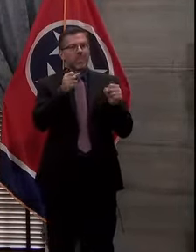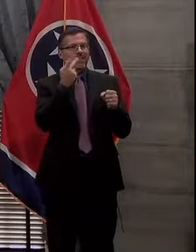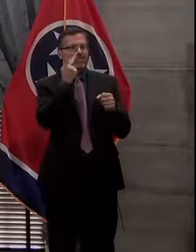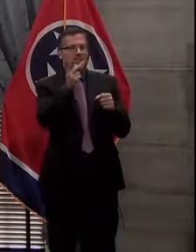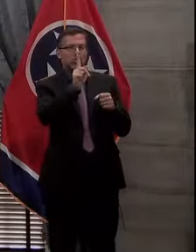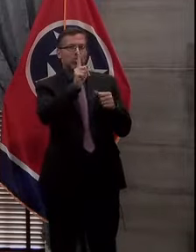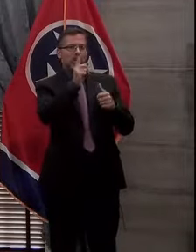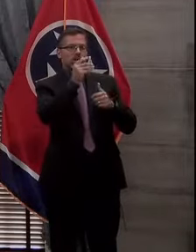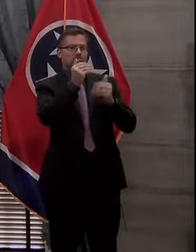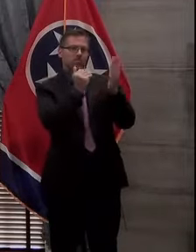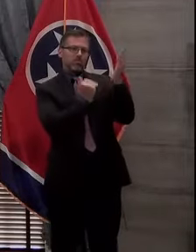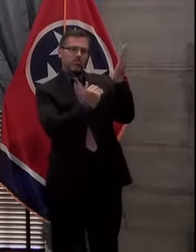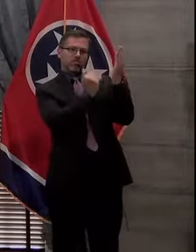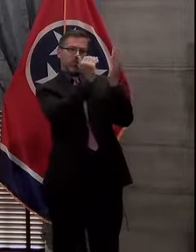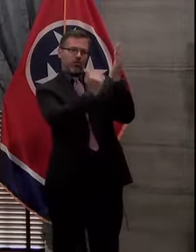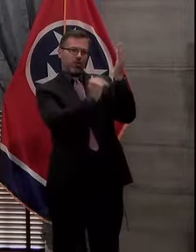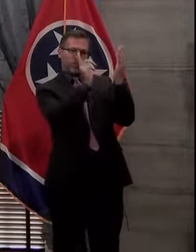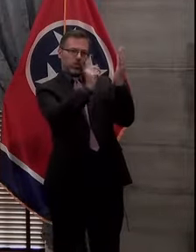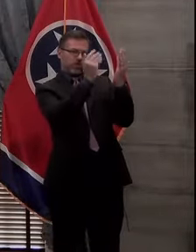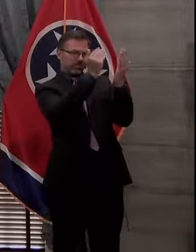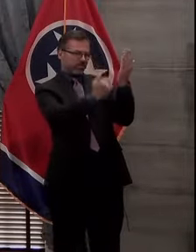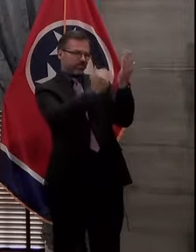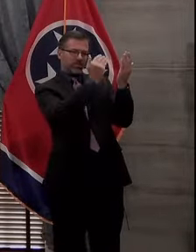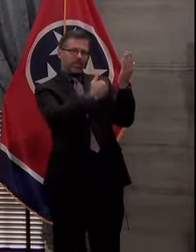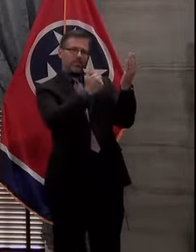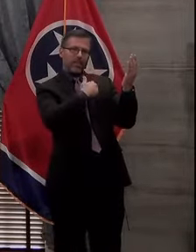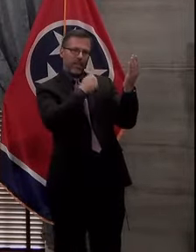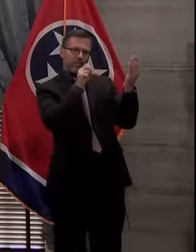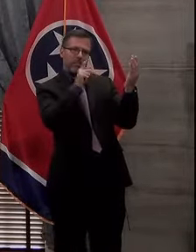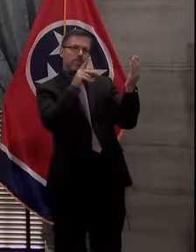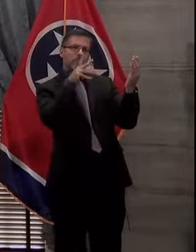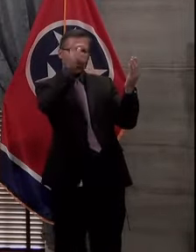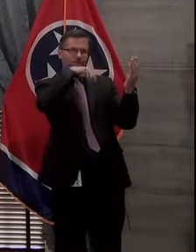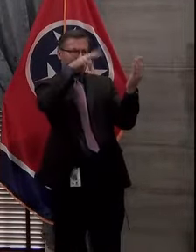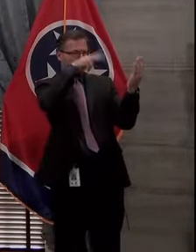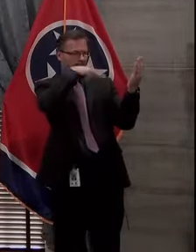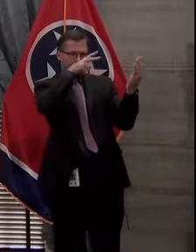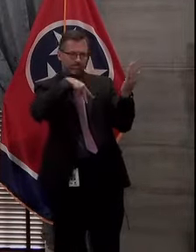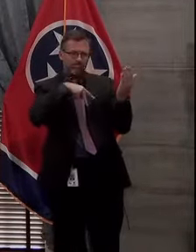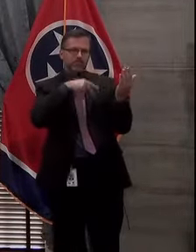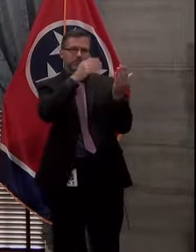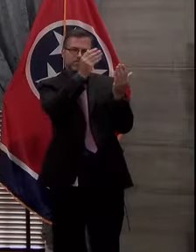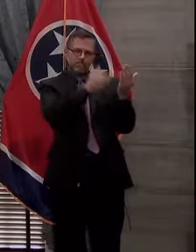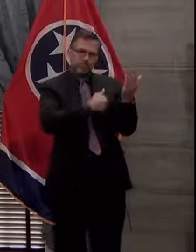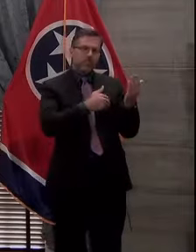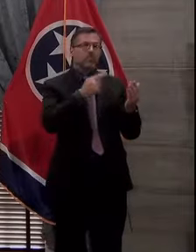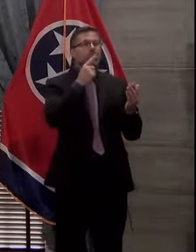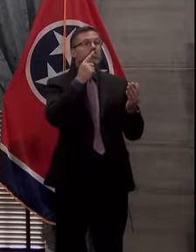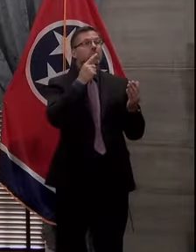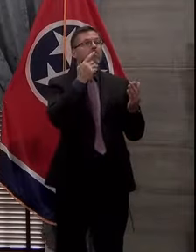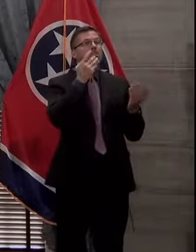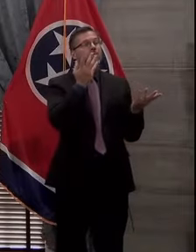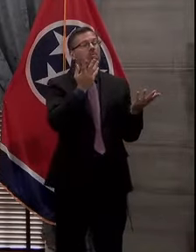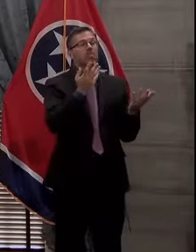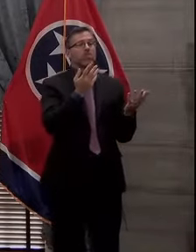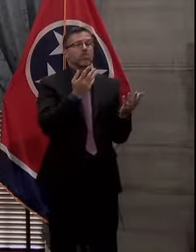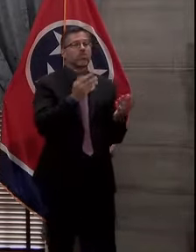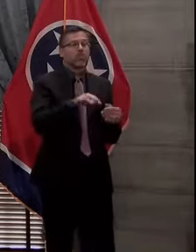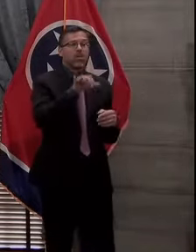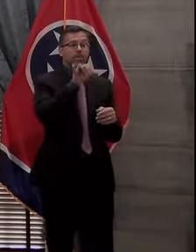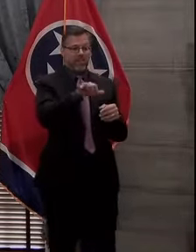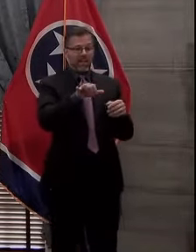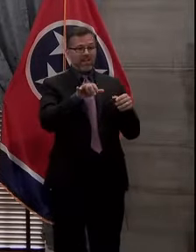school models this year, they're going to have additional opportunities to provide remediation for in-person learning for those students who need it. This is a